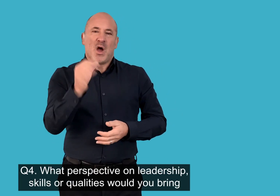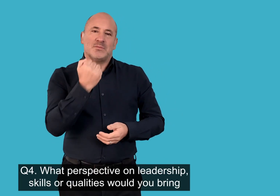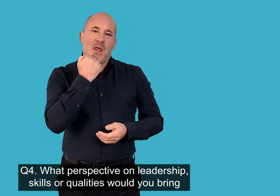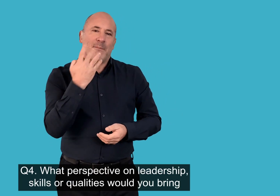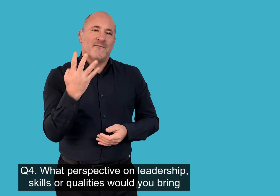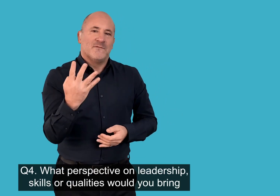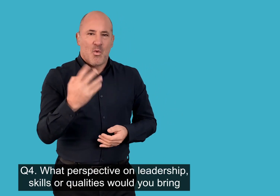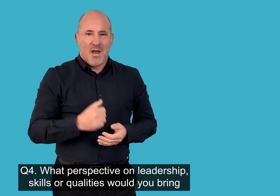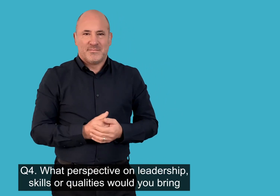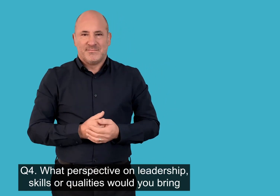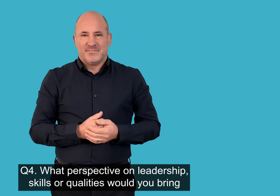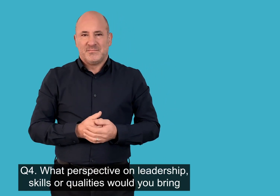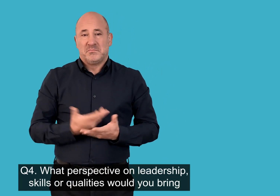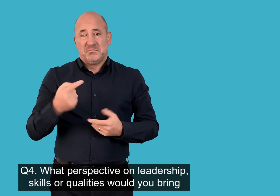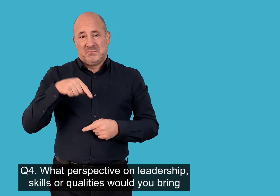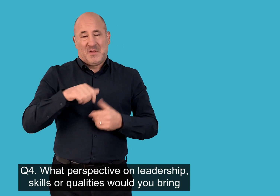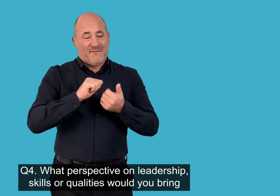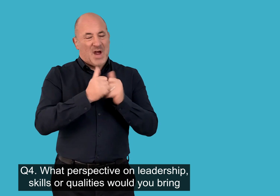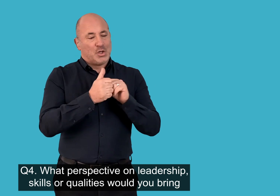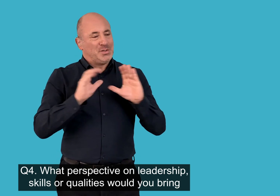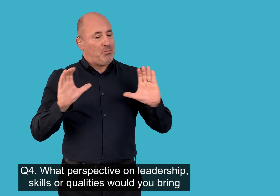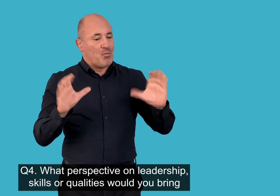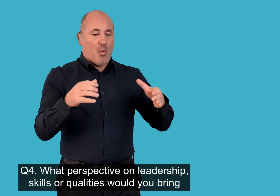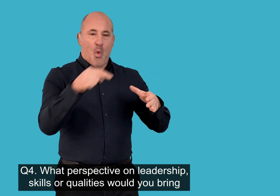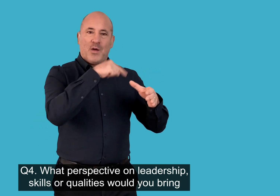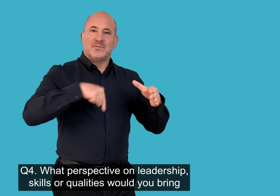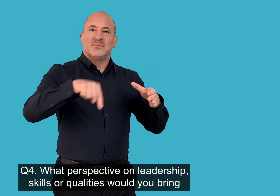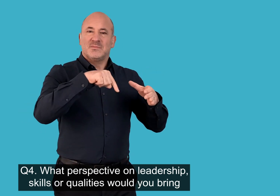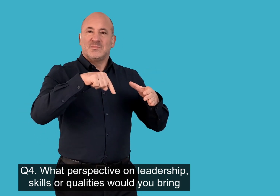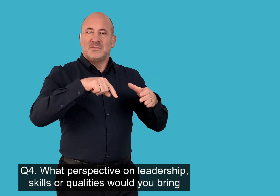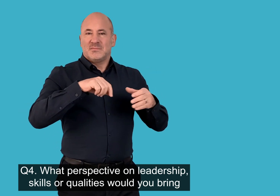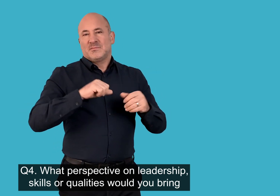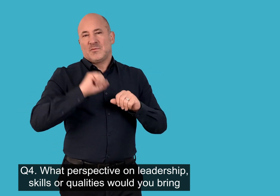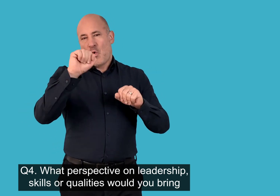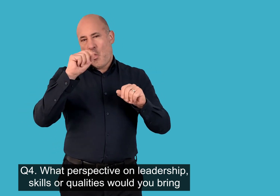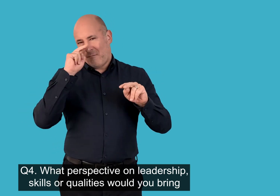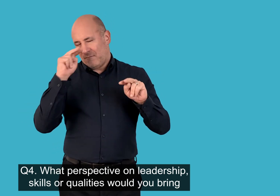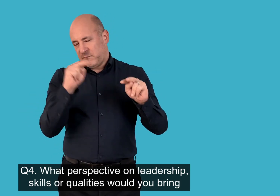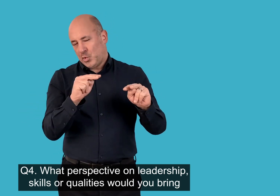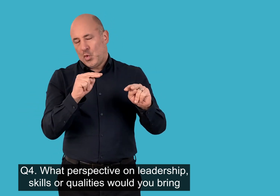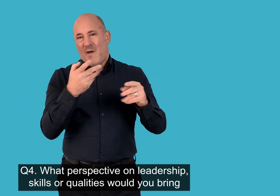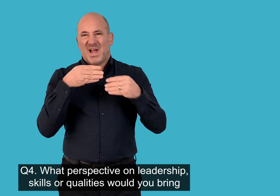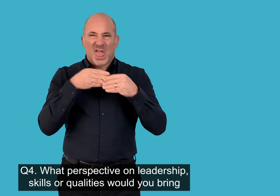Question 4. What perspective on leadership skills or qualities would you bring